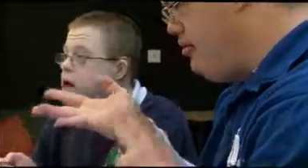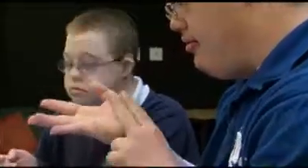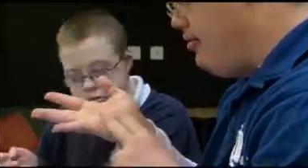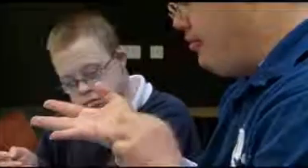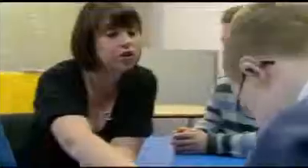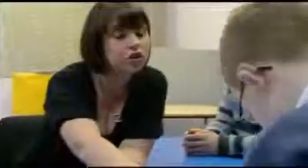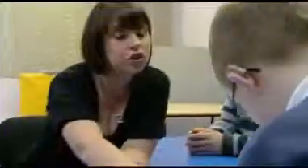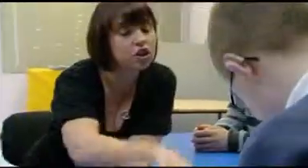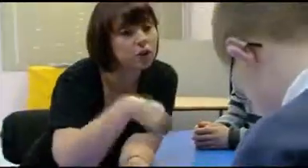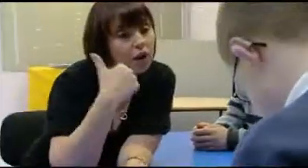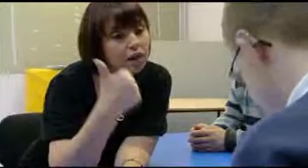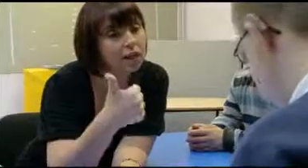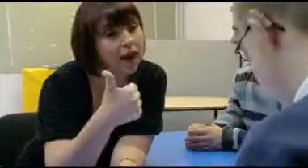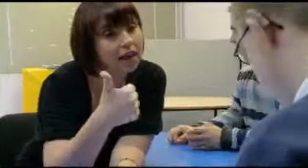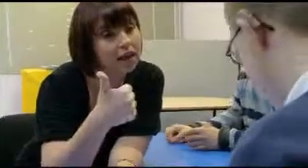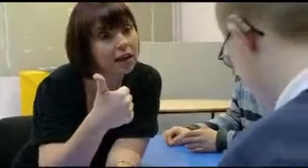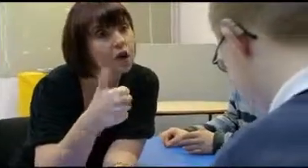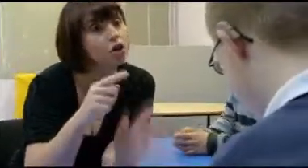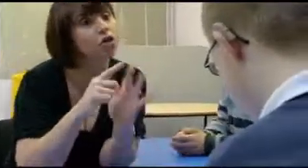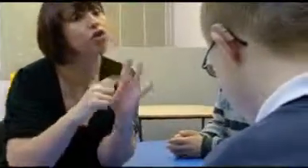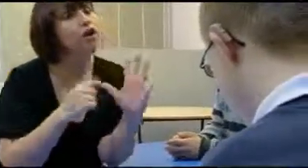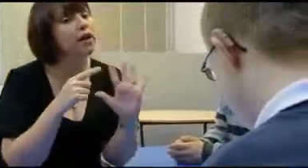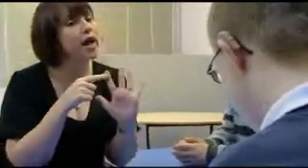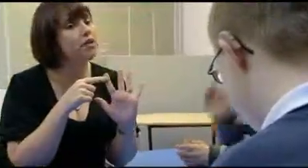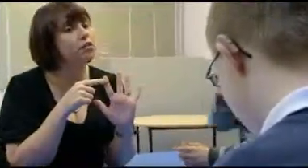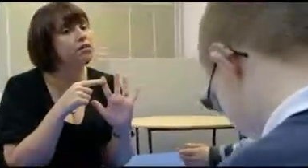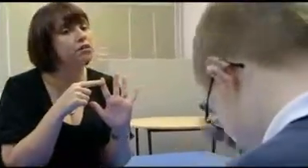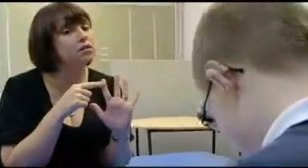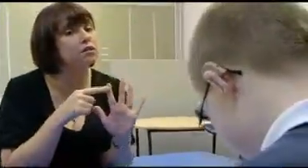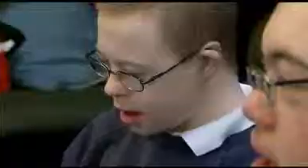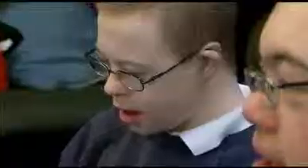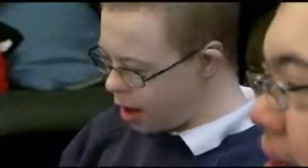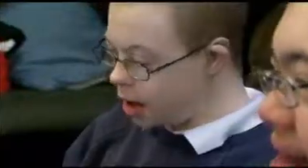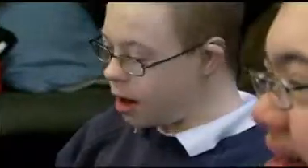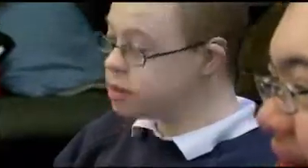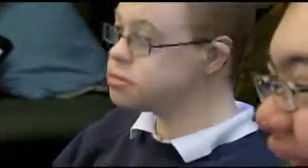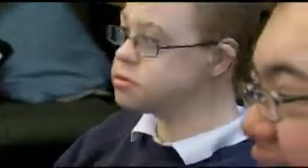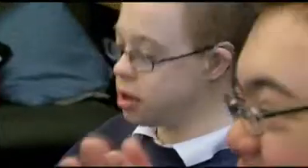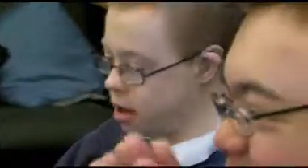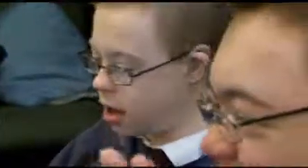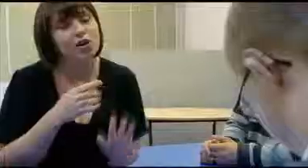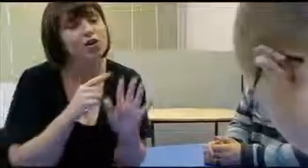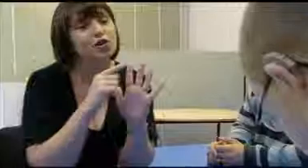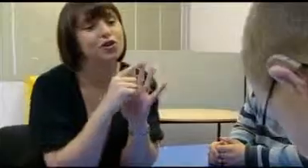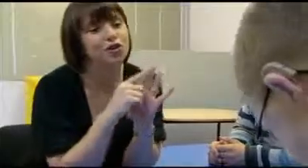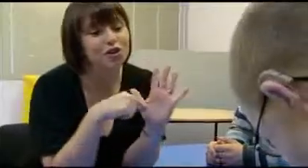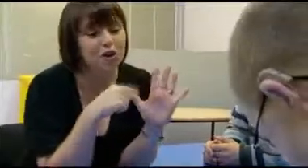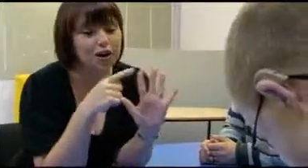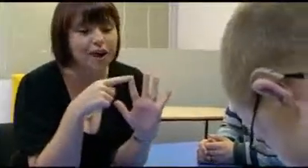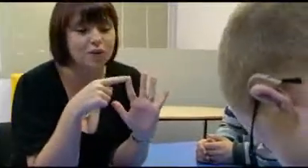mum. Do you like John and Edward? Or you don't like? I like it. John and